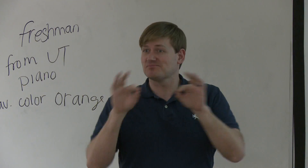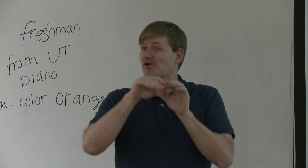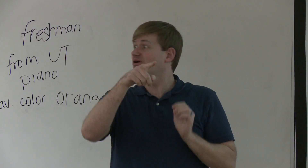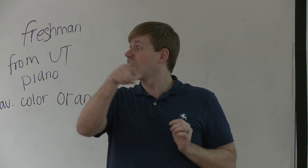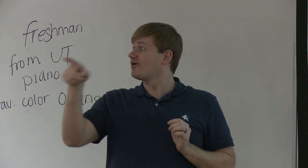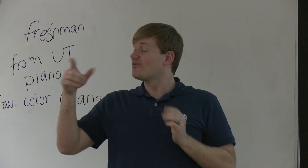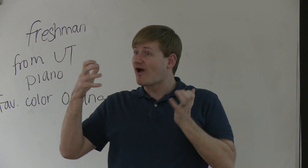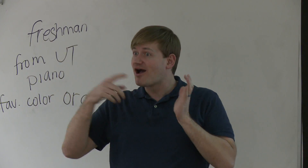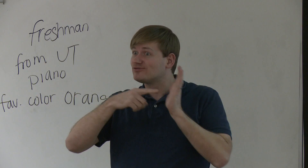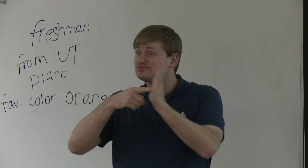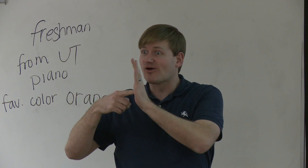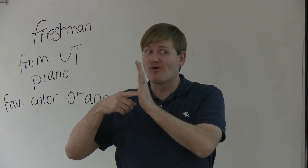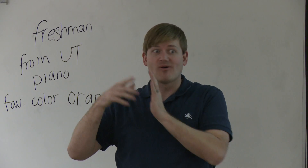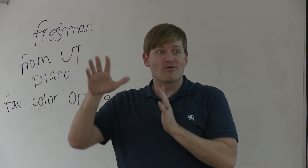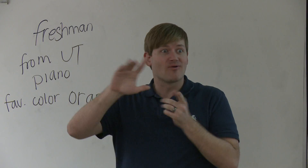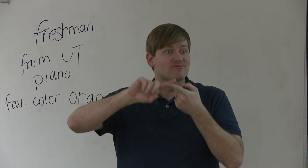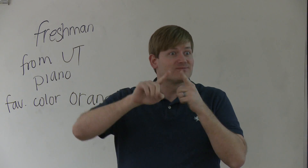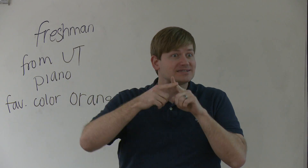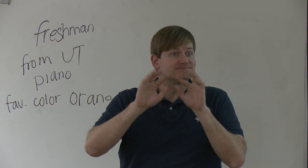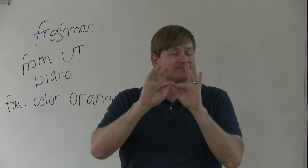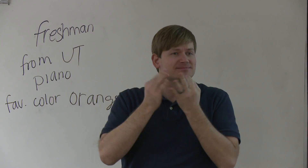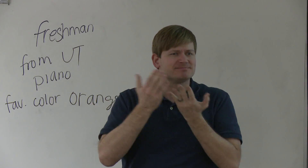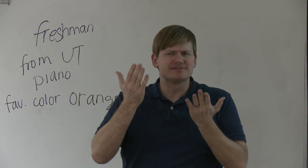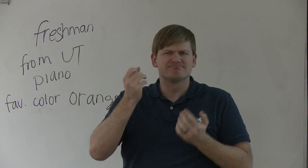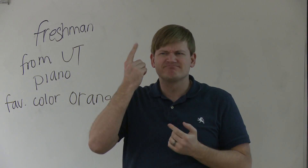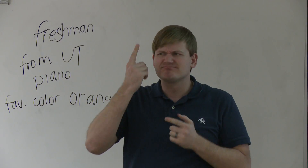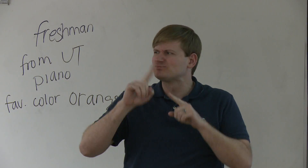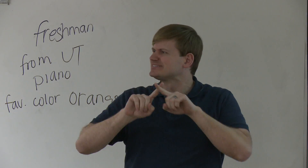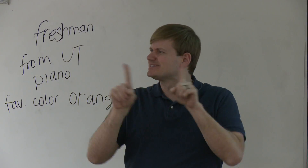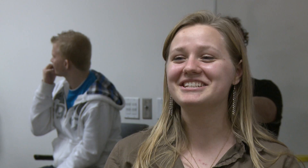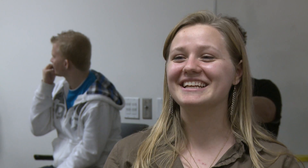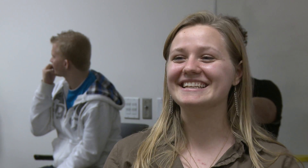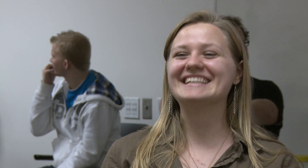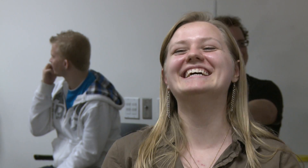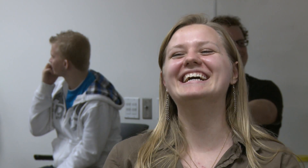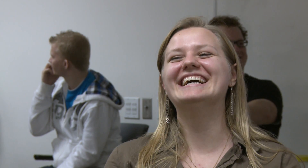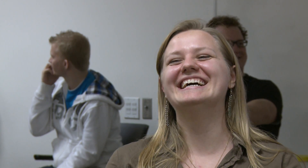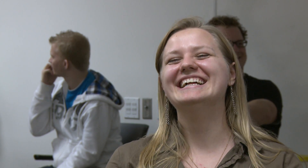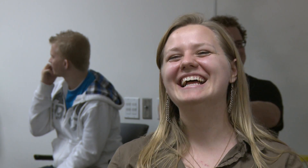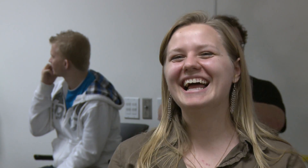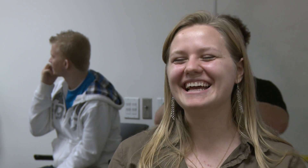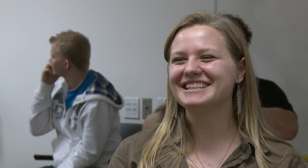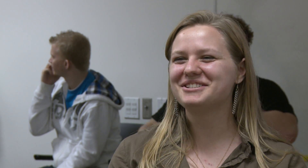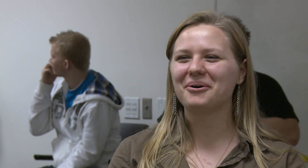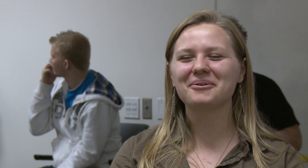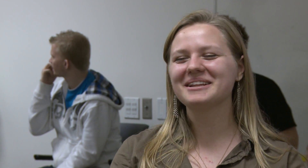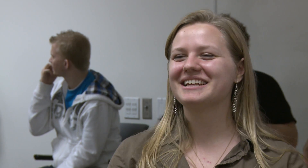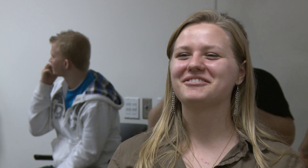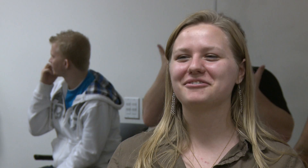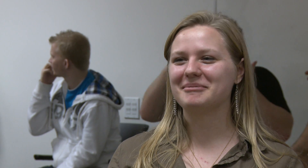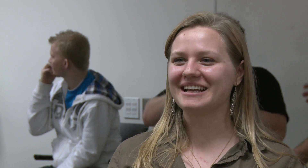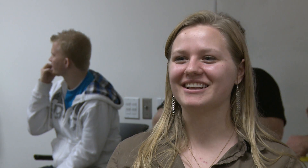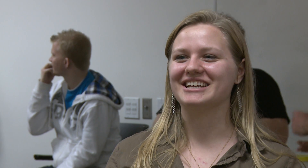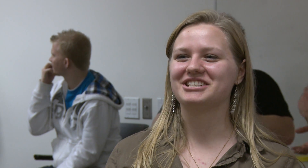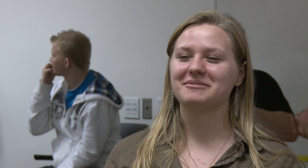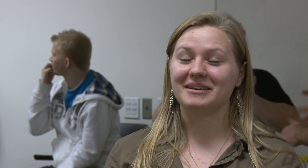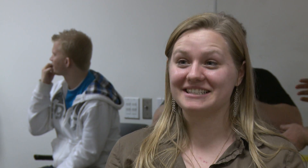know a few words, what else can we do to better learn how to sign? Be patient. It's totally different from English. It's a